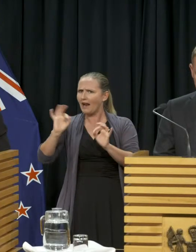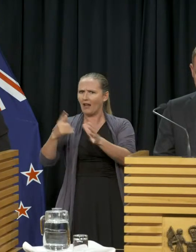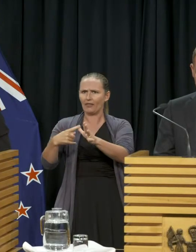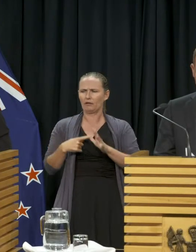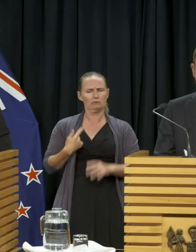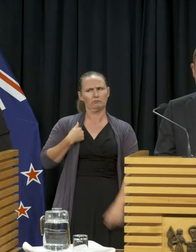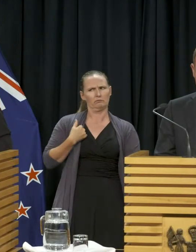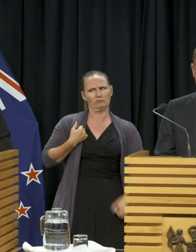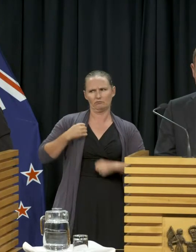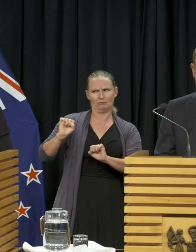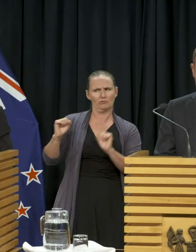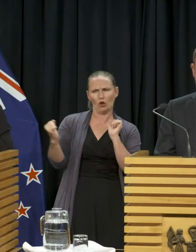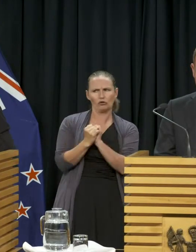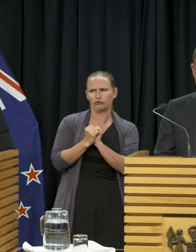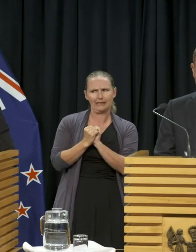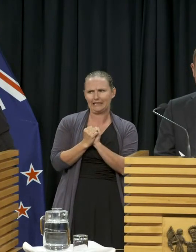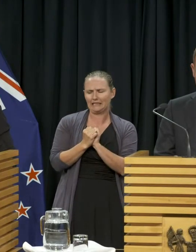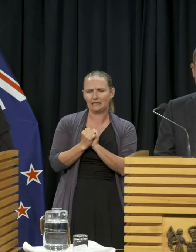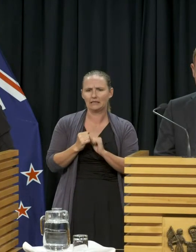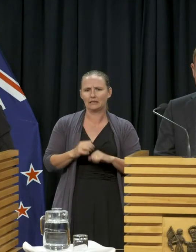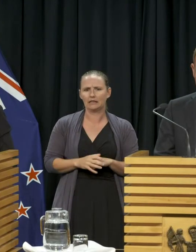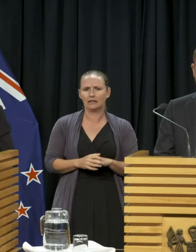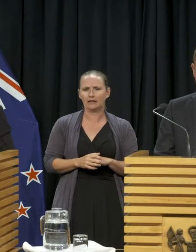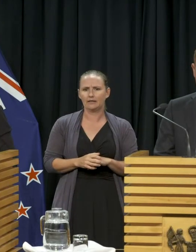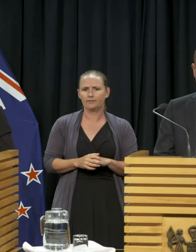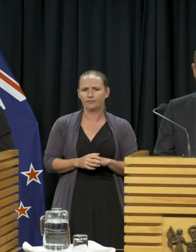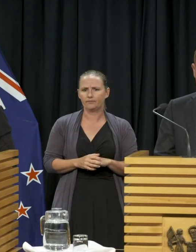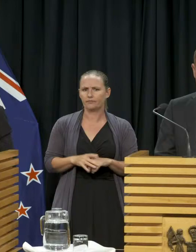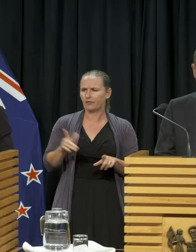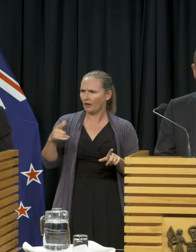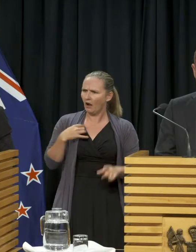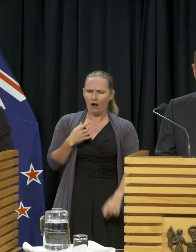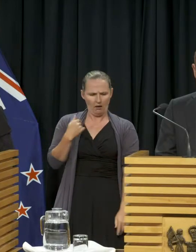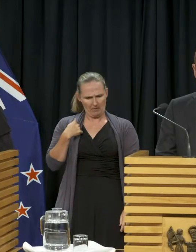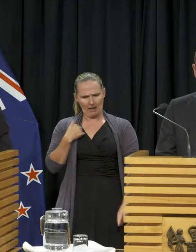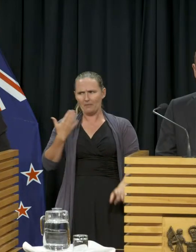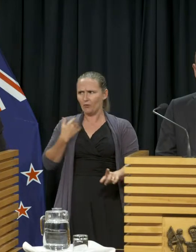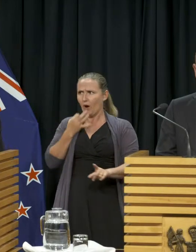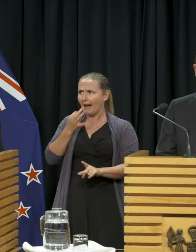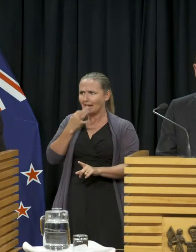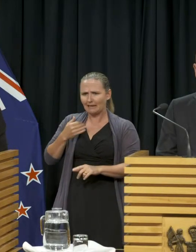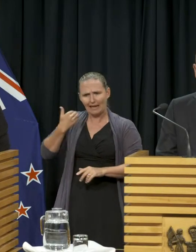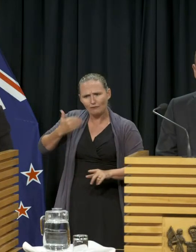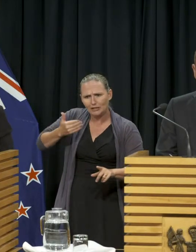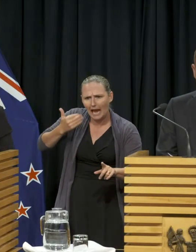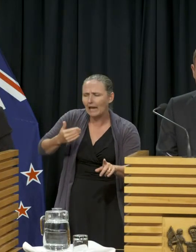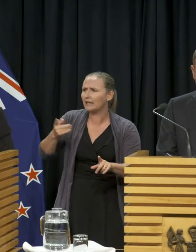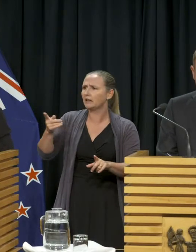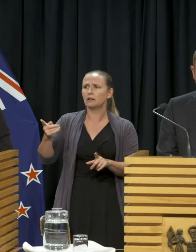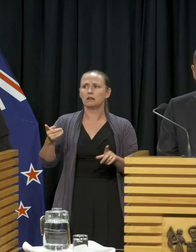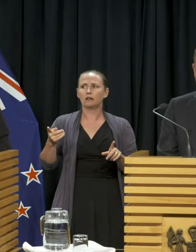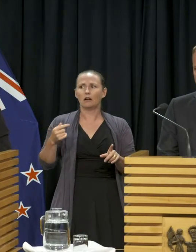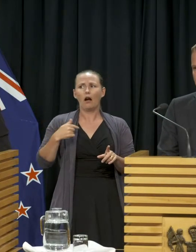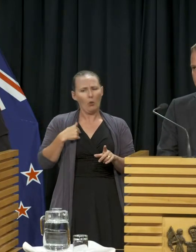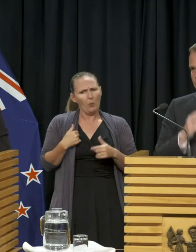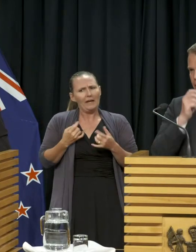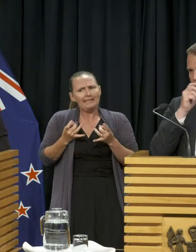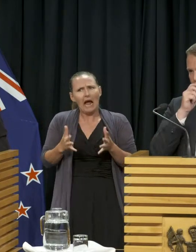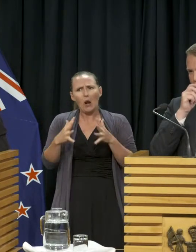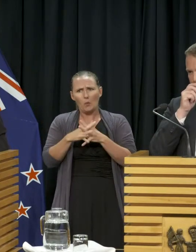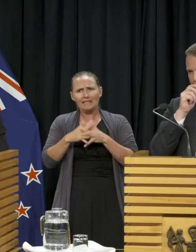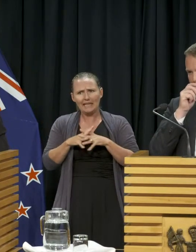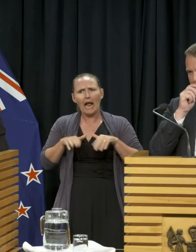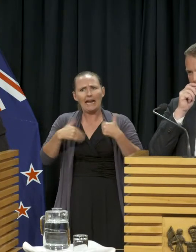refute that. We have. We started reporting on Wednesday with a dashboard. Yeah, the dashboard shows daily numbers a week.